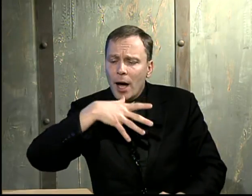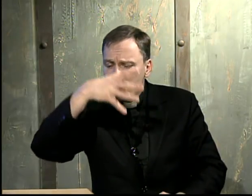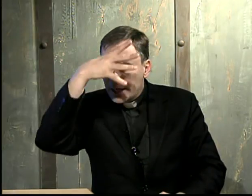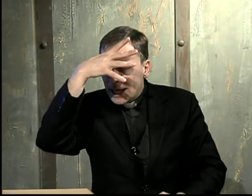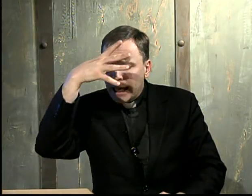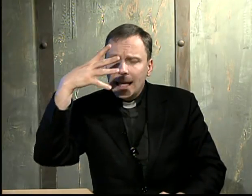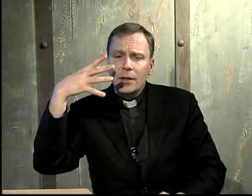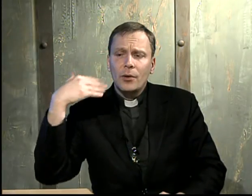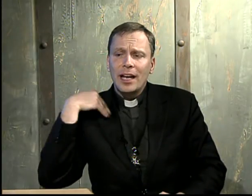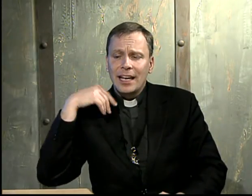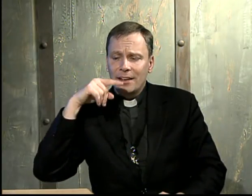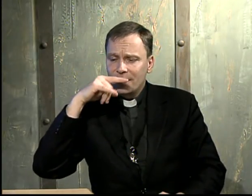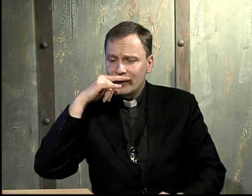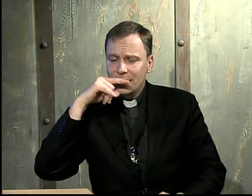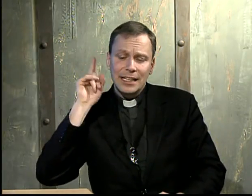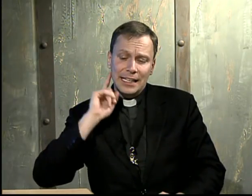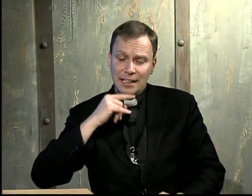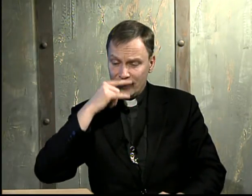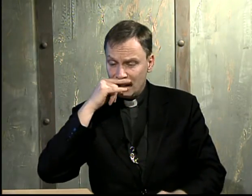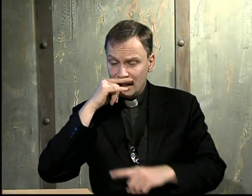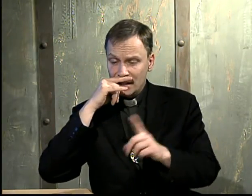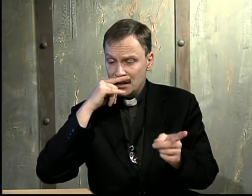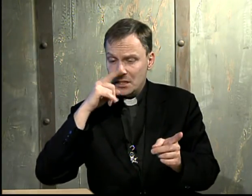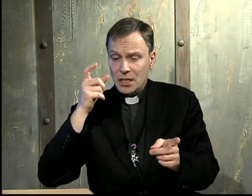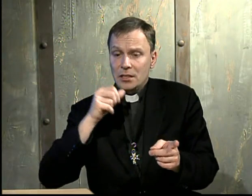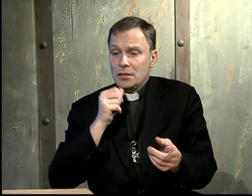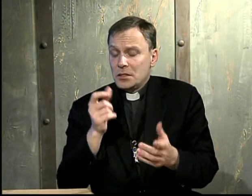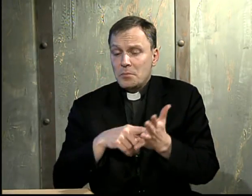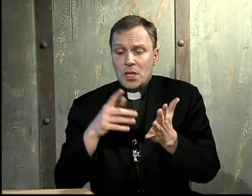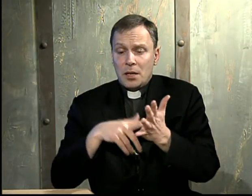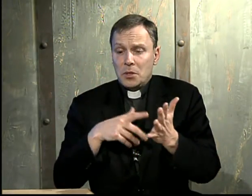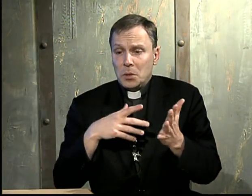great experience for parents of deaf children.